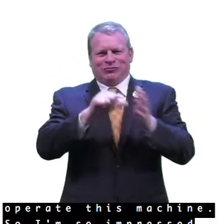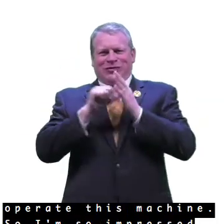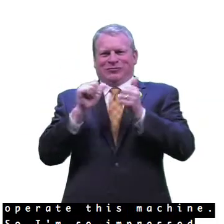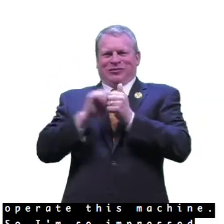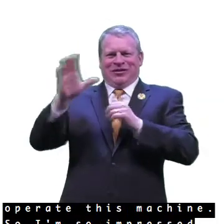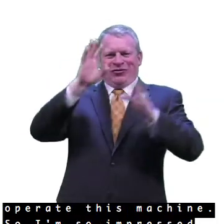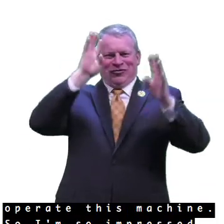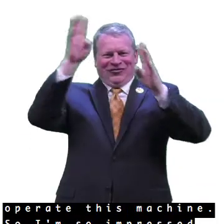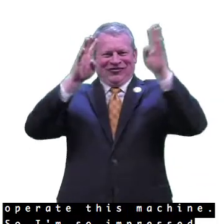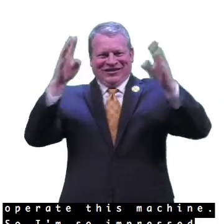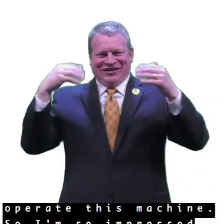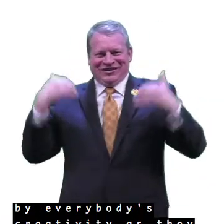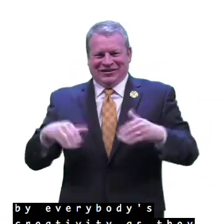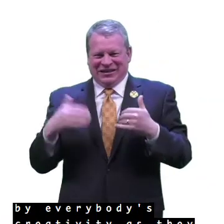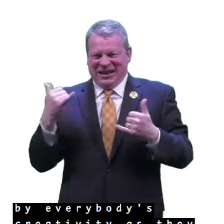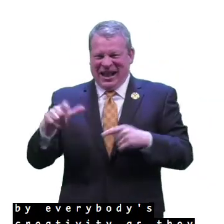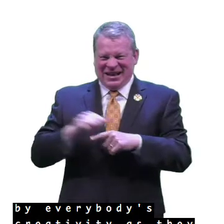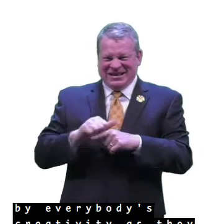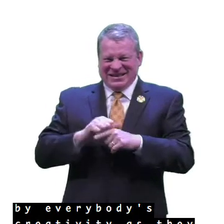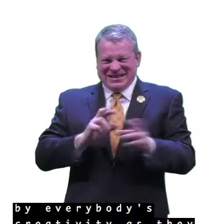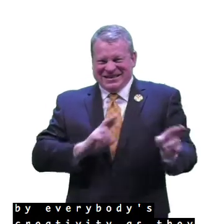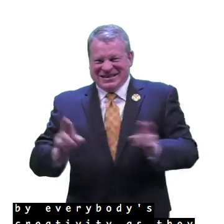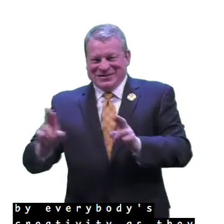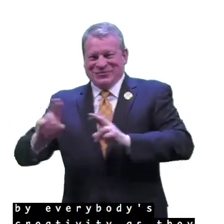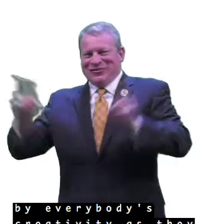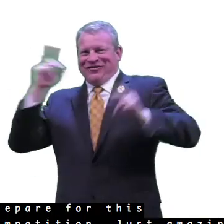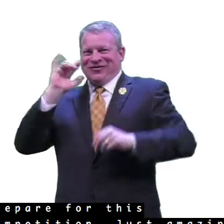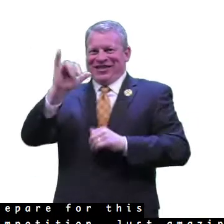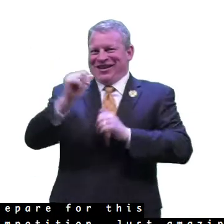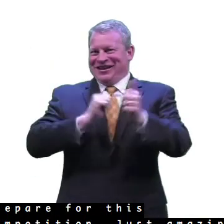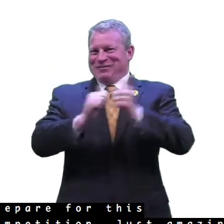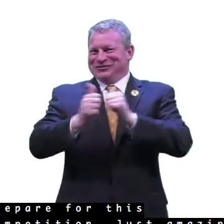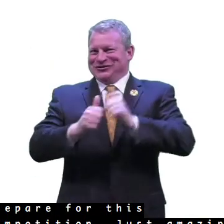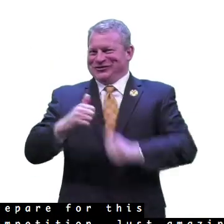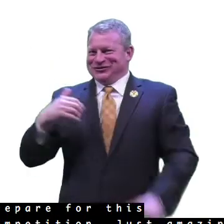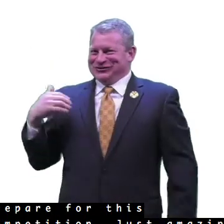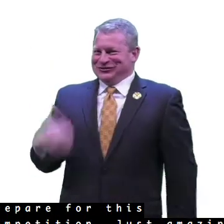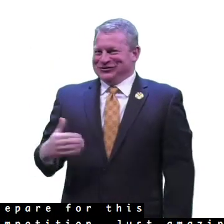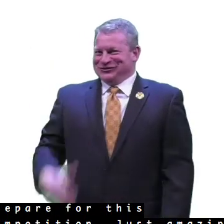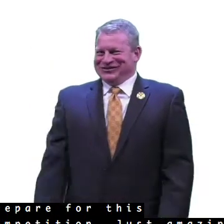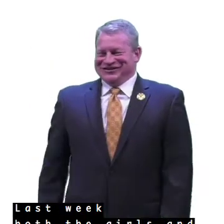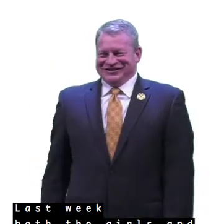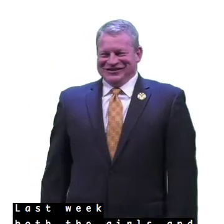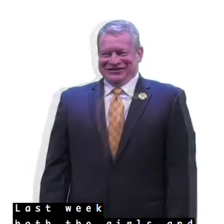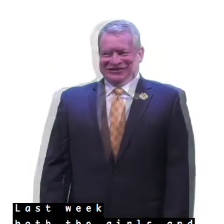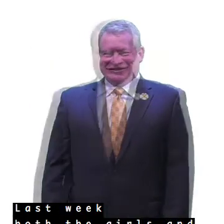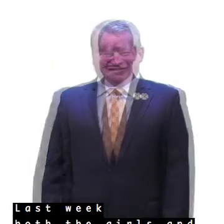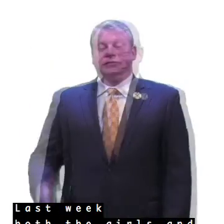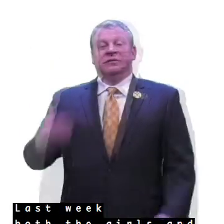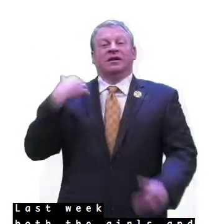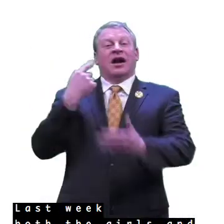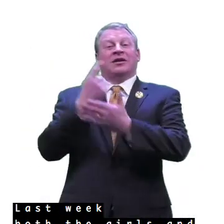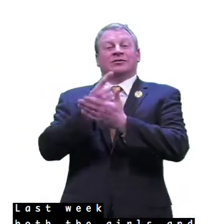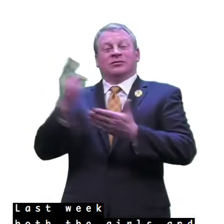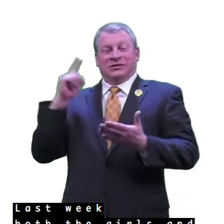this machine. So I'm so impressed by everybody's creativity as they prepare for this competition. Just amazing.